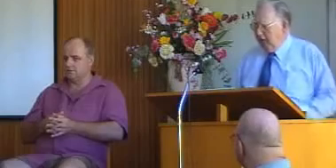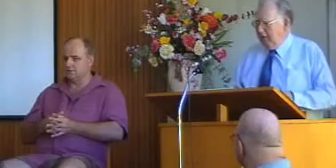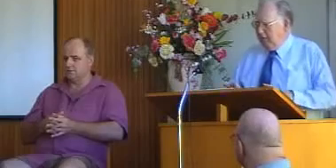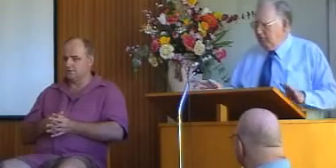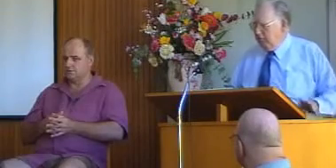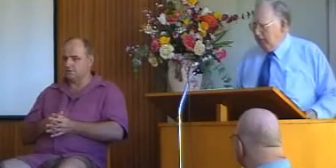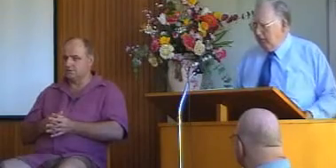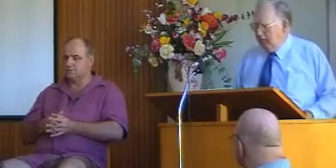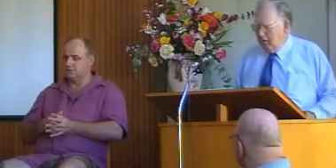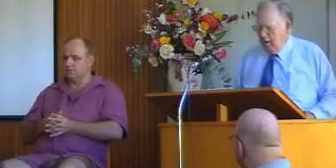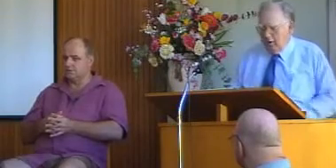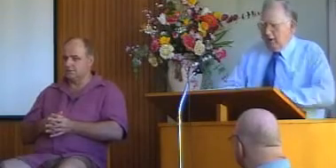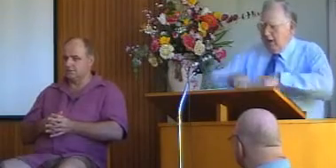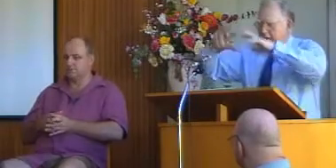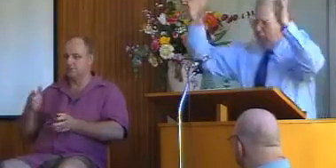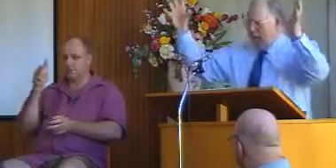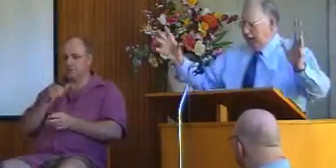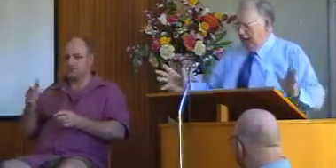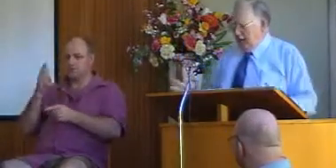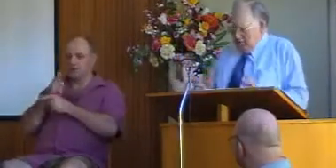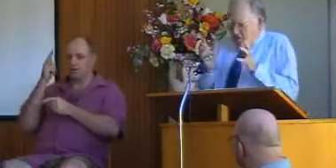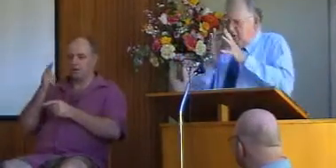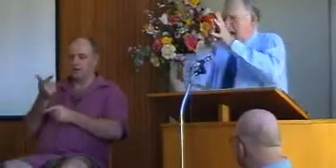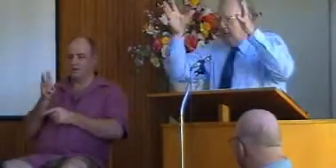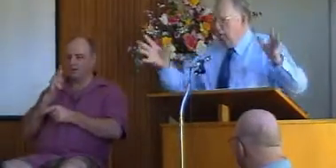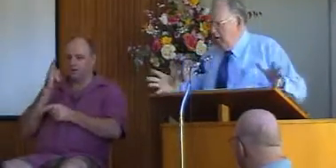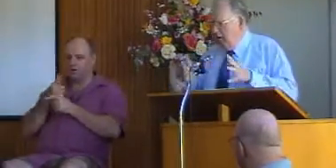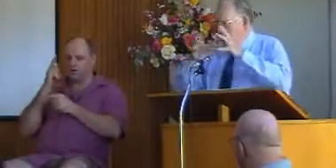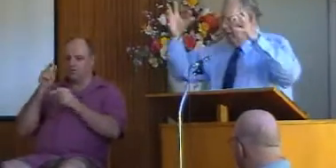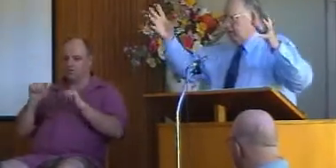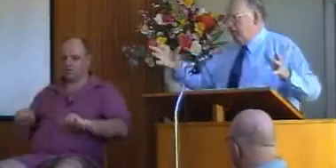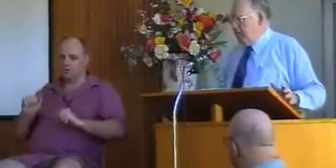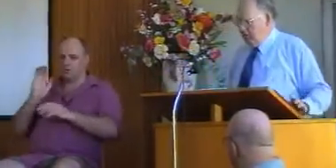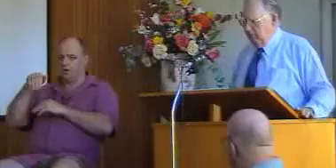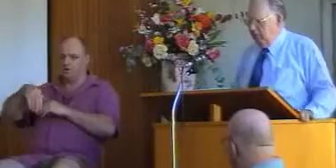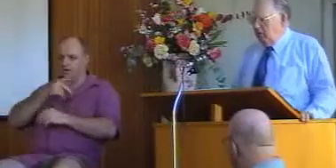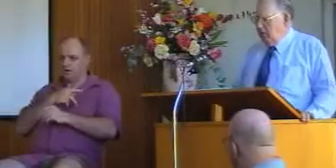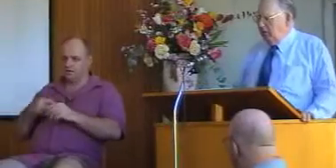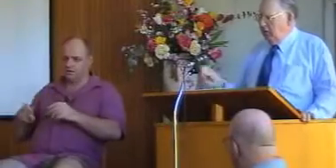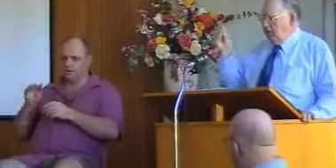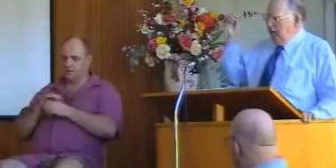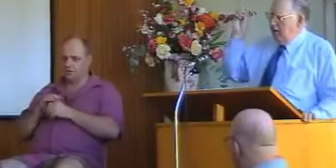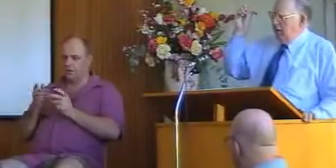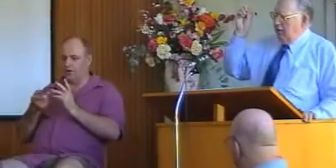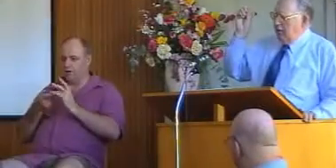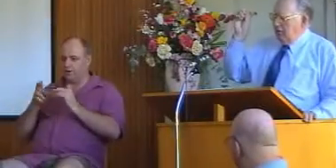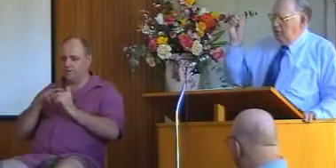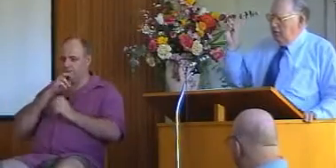over the kingdoms of men. I got carried away as I started my own little exploration and thinking